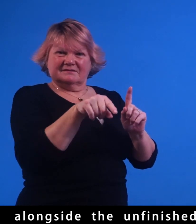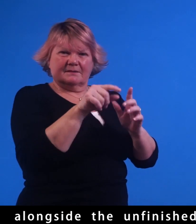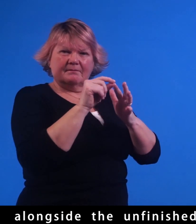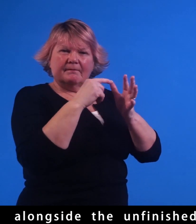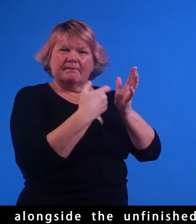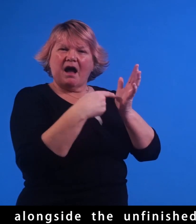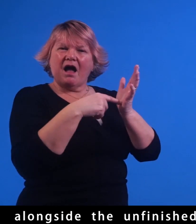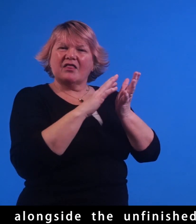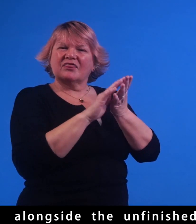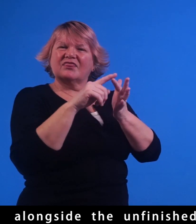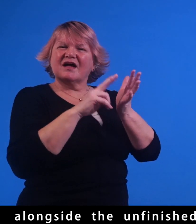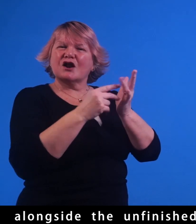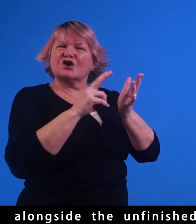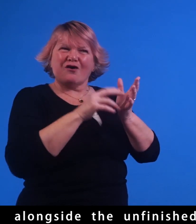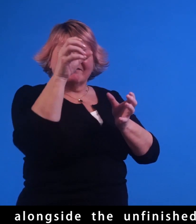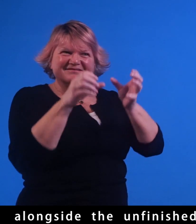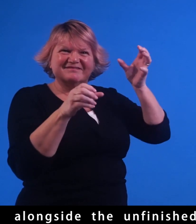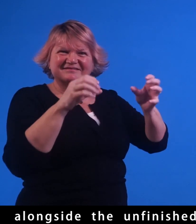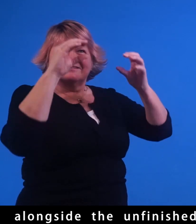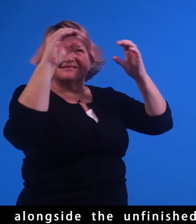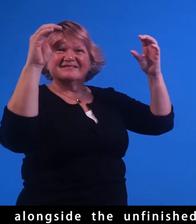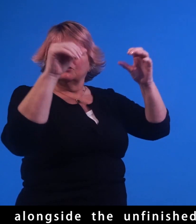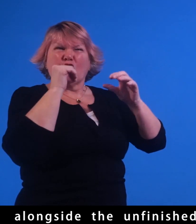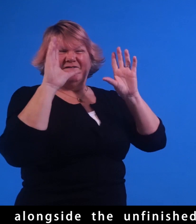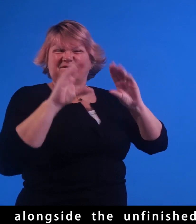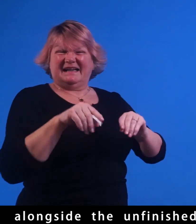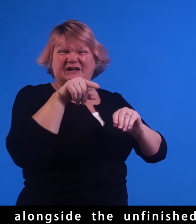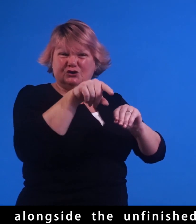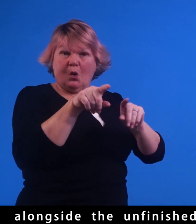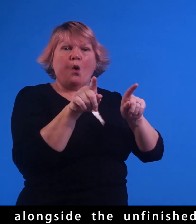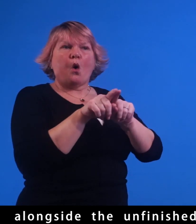Alongside the unfinished Parthenon and the observatory.